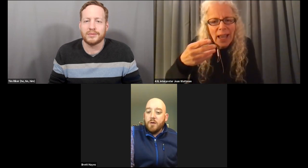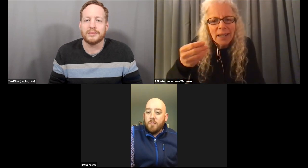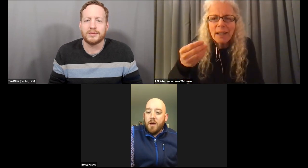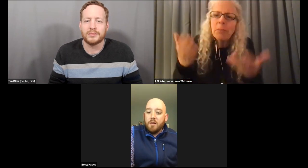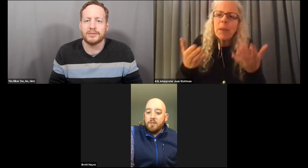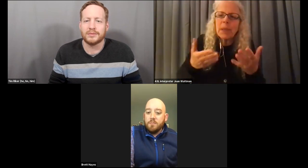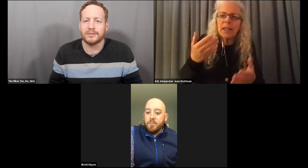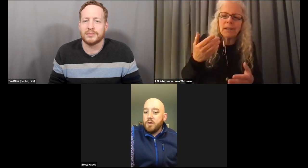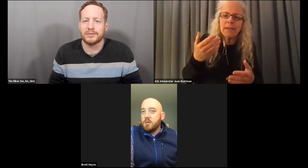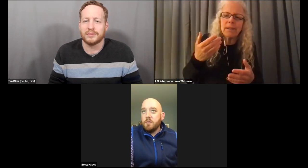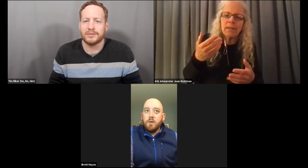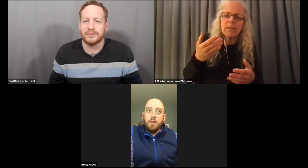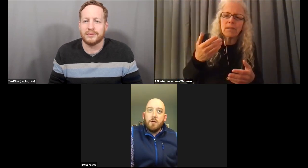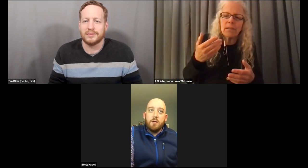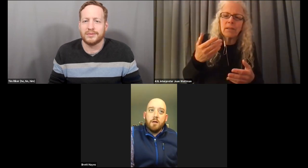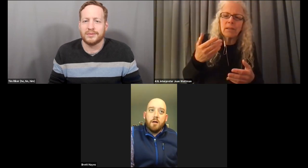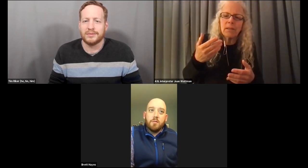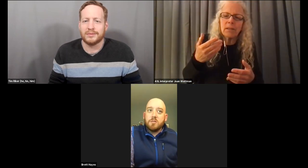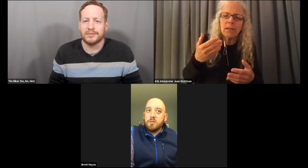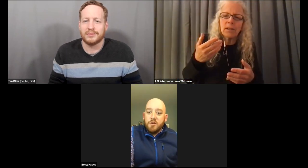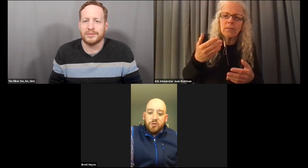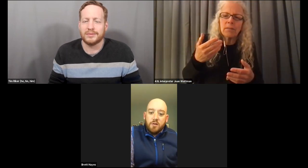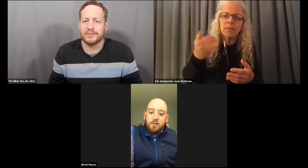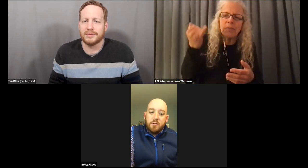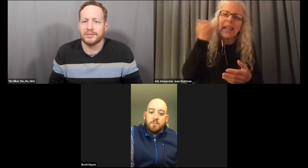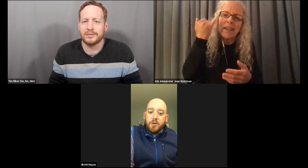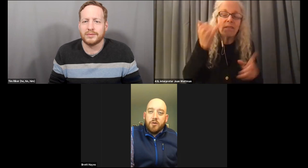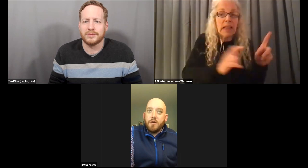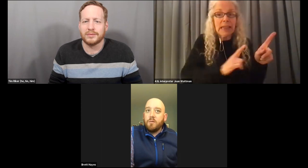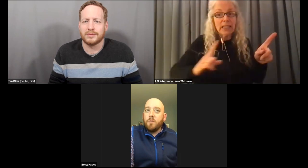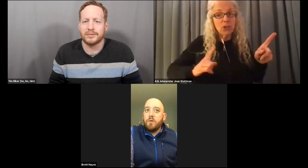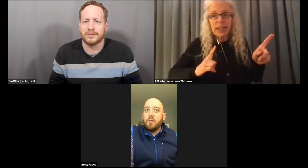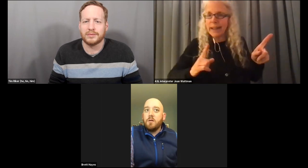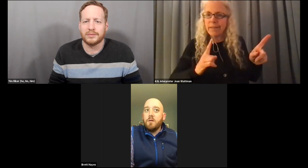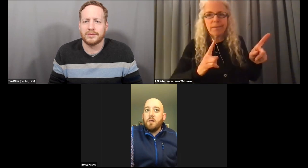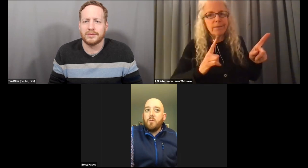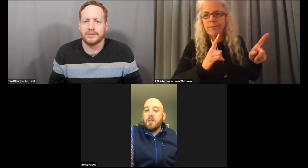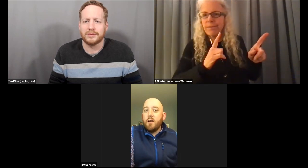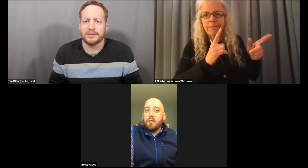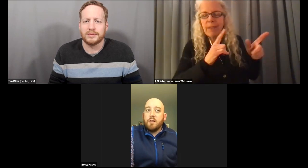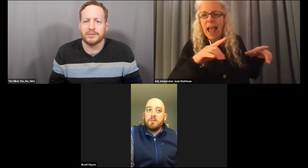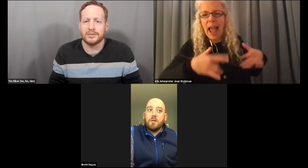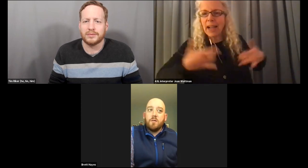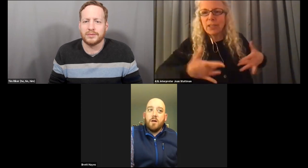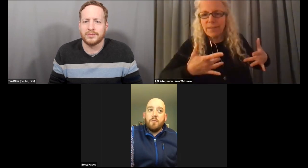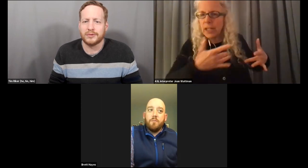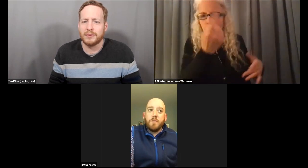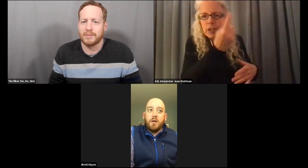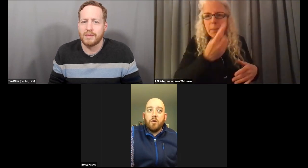come back because of legislation period or with holiday. So I don't know